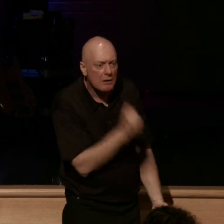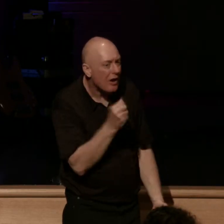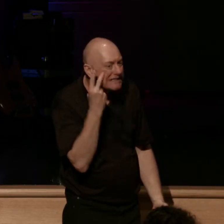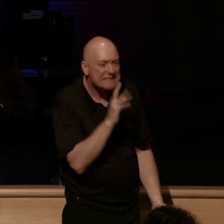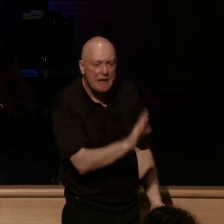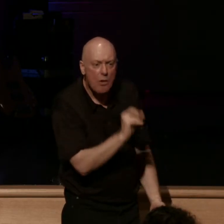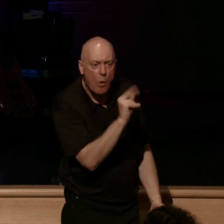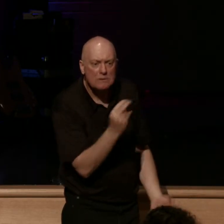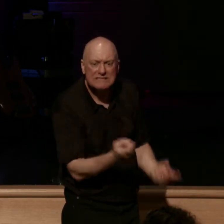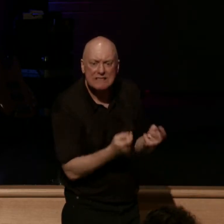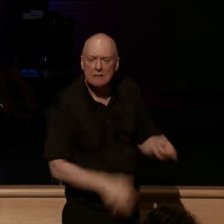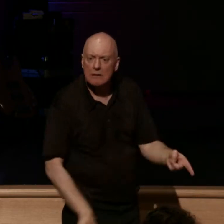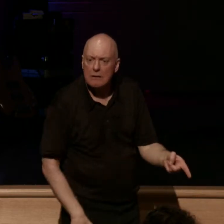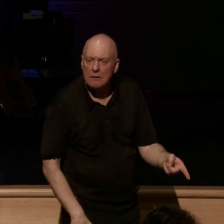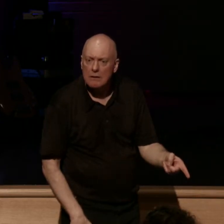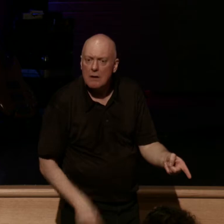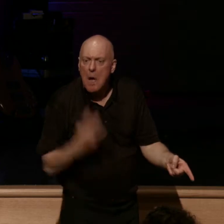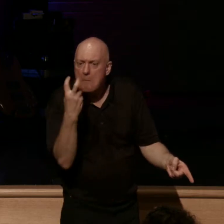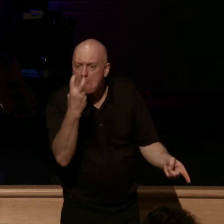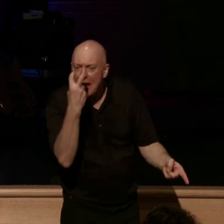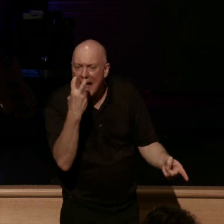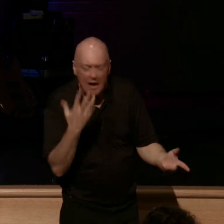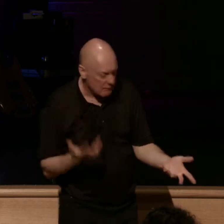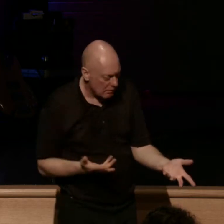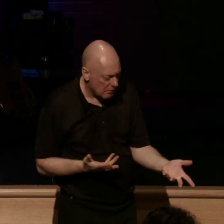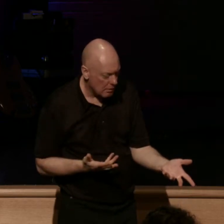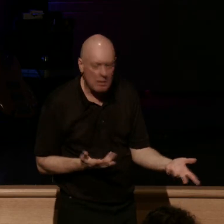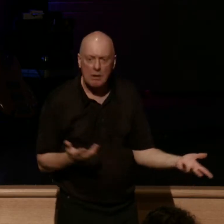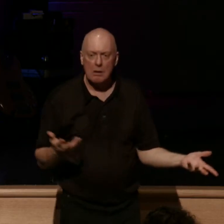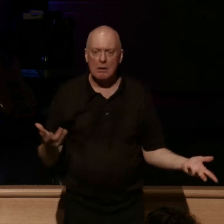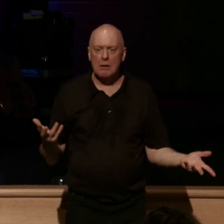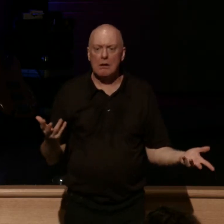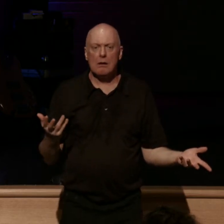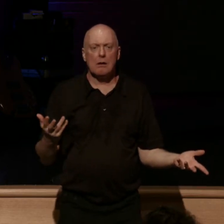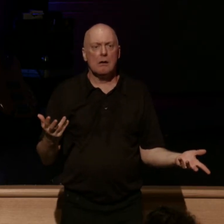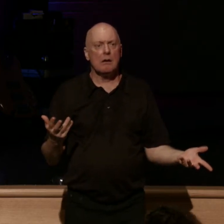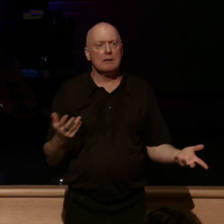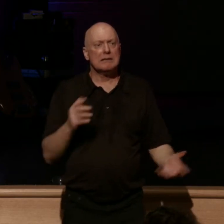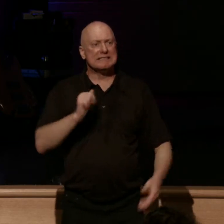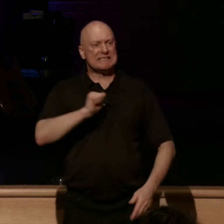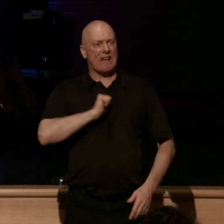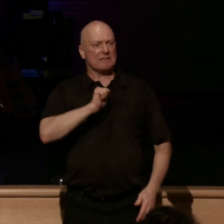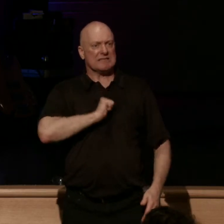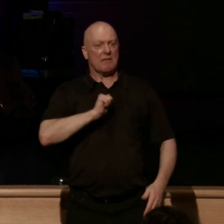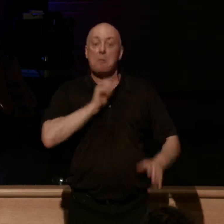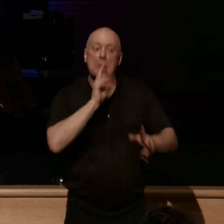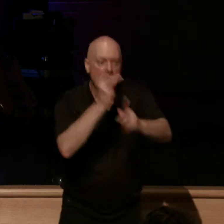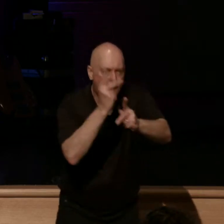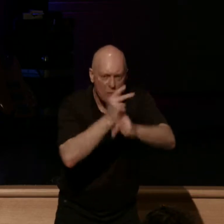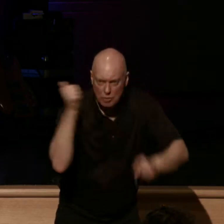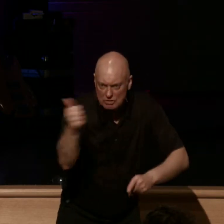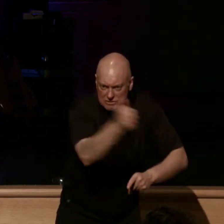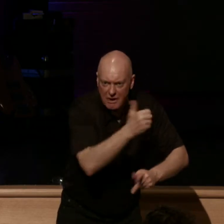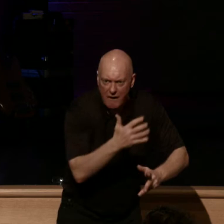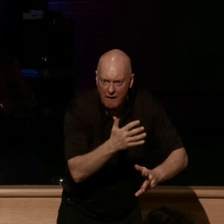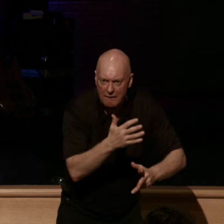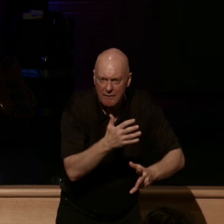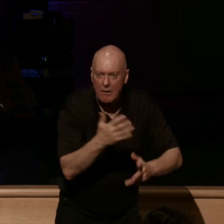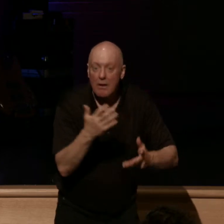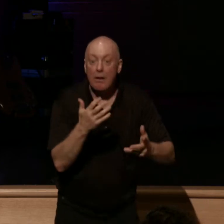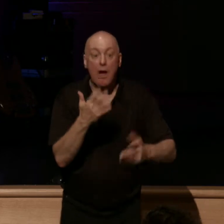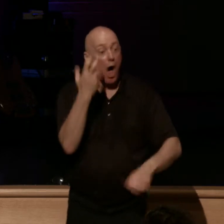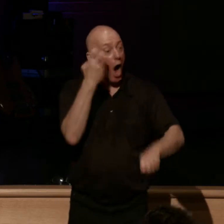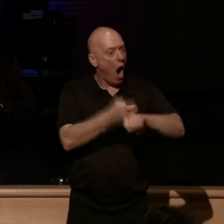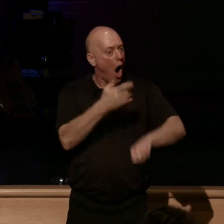sin? Blind to the point that all you are is consumed with self. Be very careful. The calloused